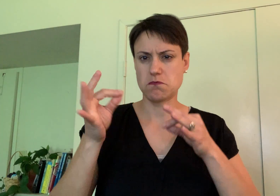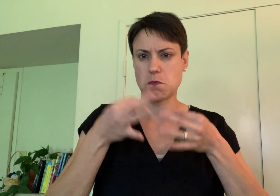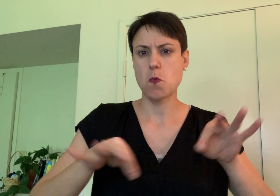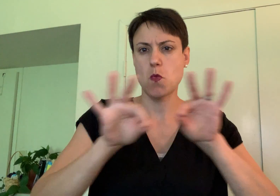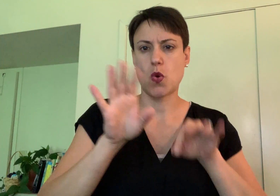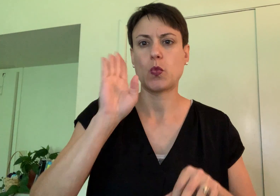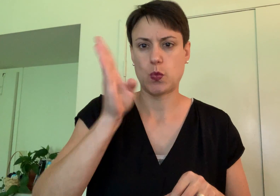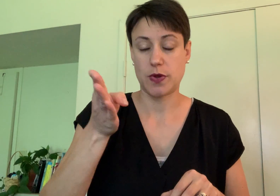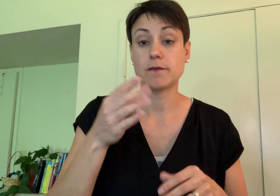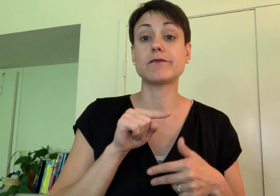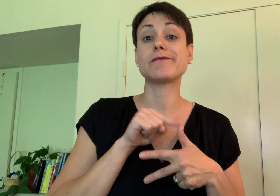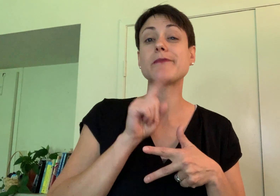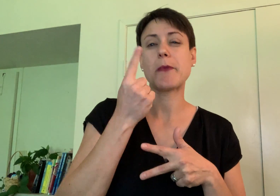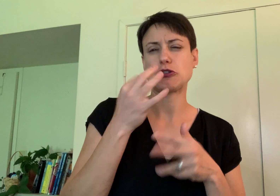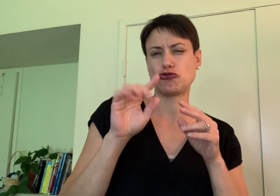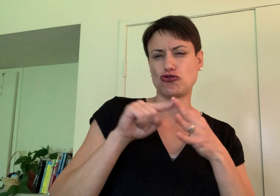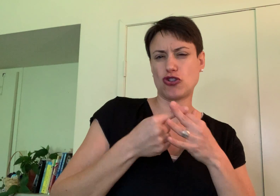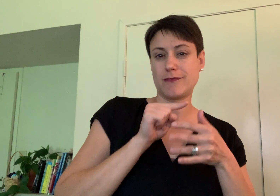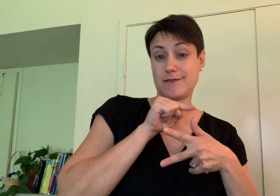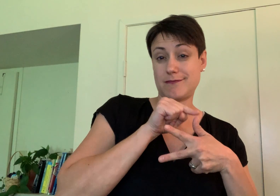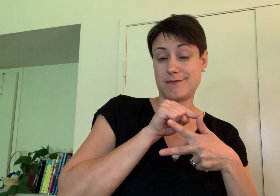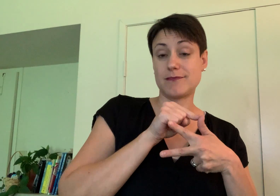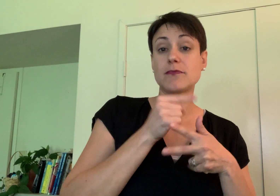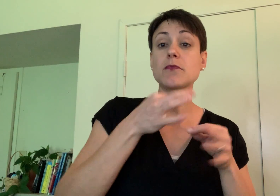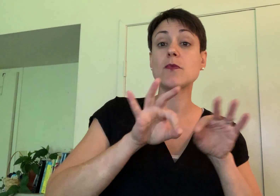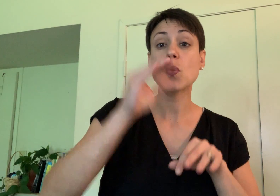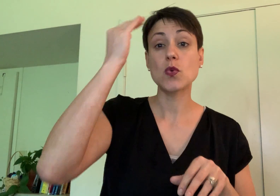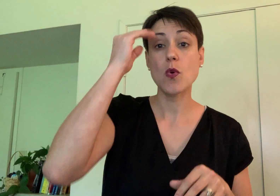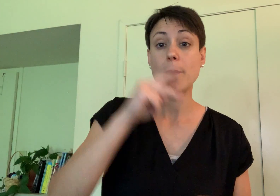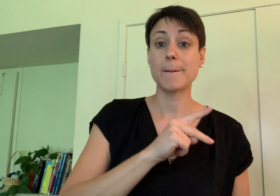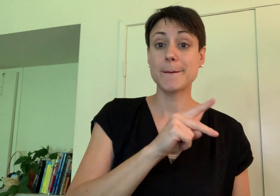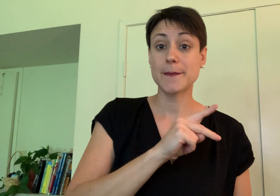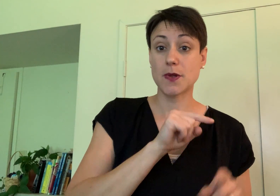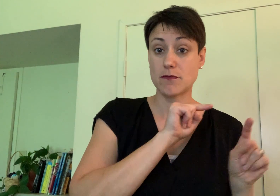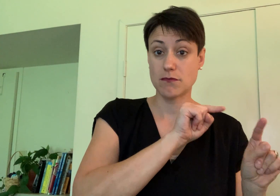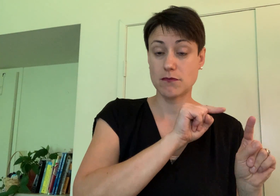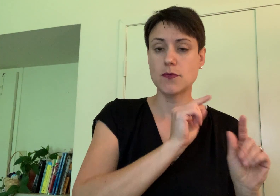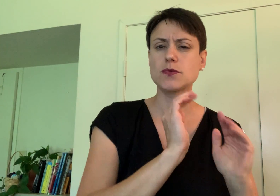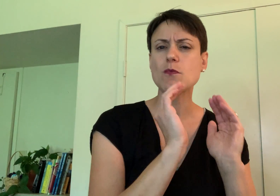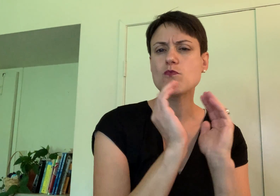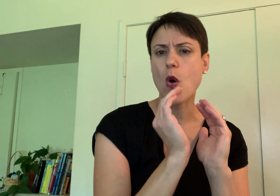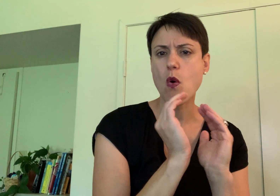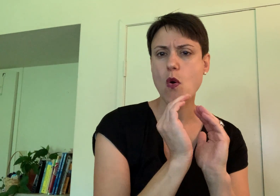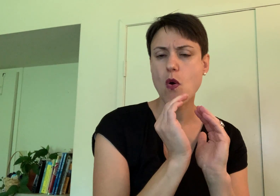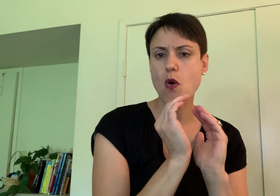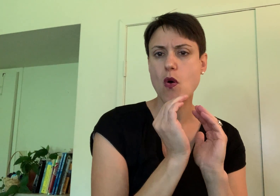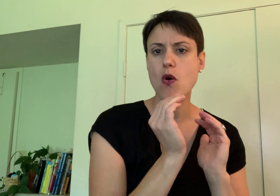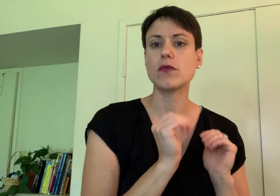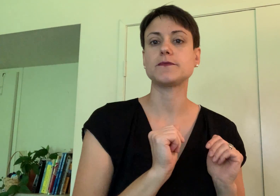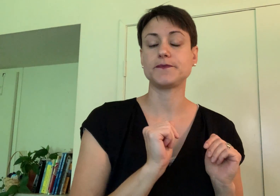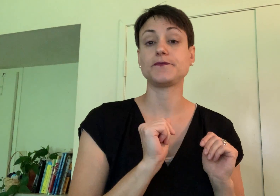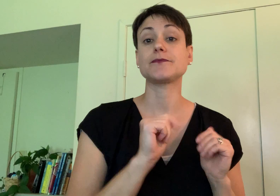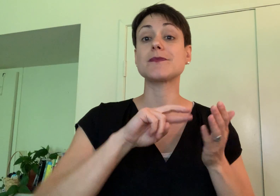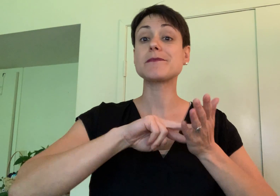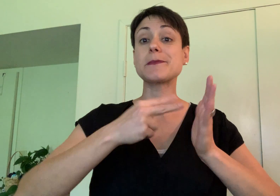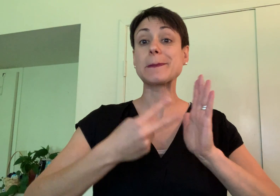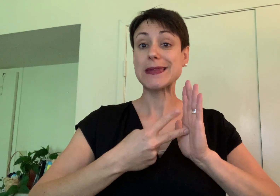cells is they are small. If they are small, it means they have to be relatively simple. And